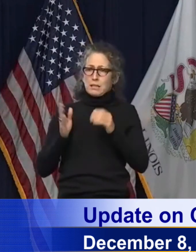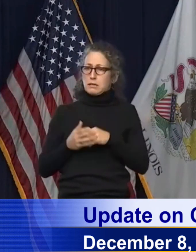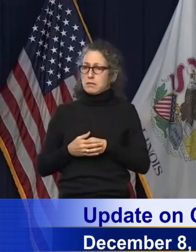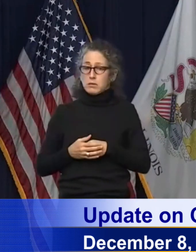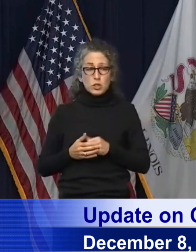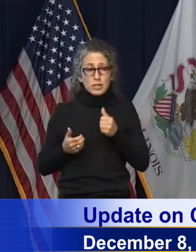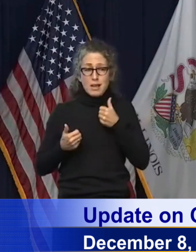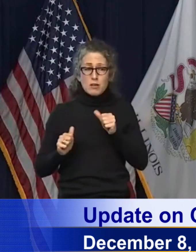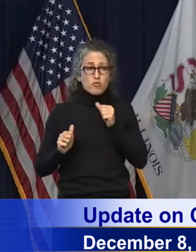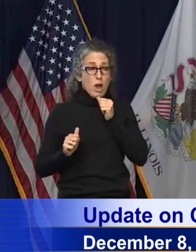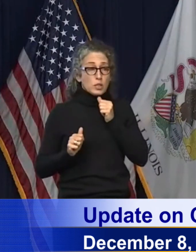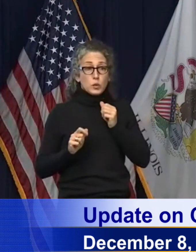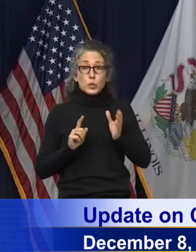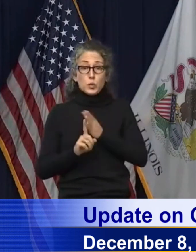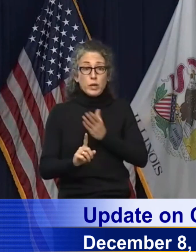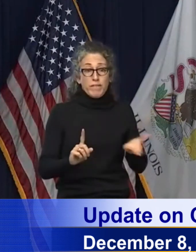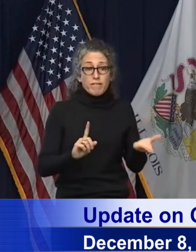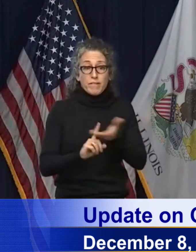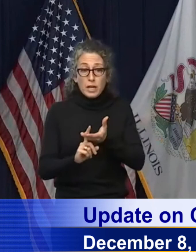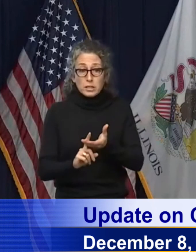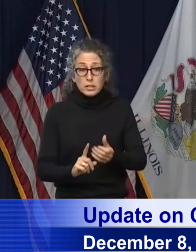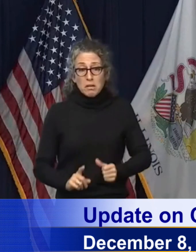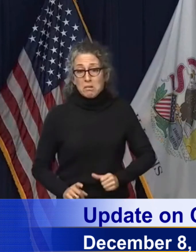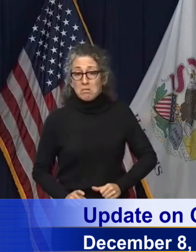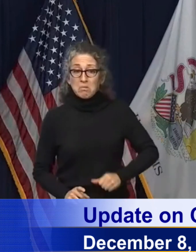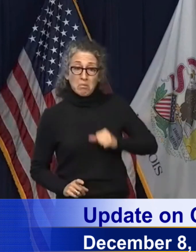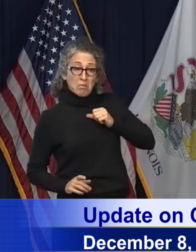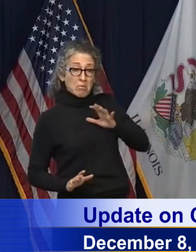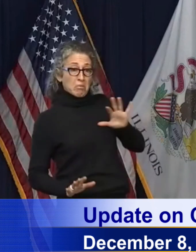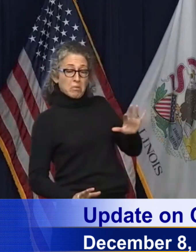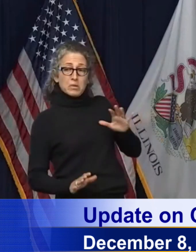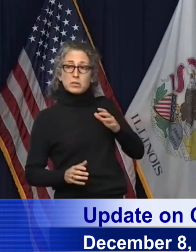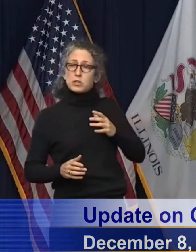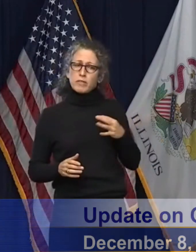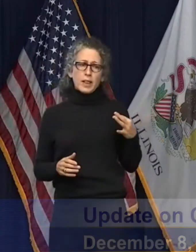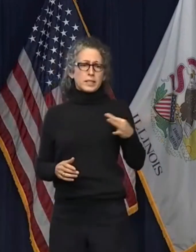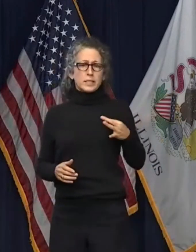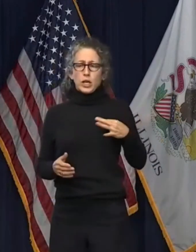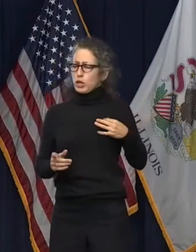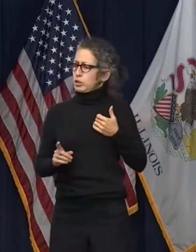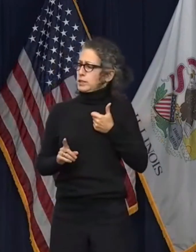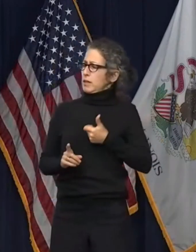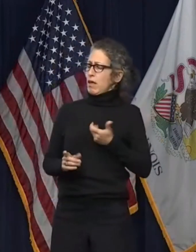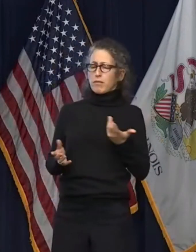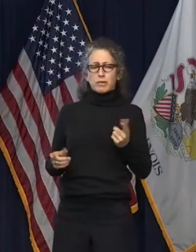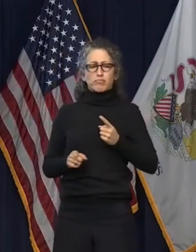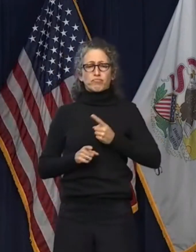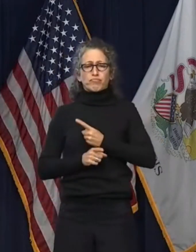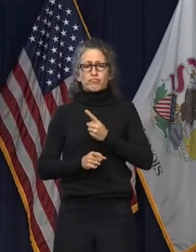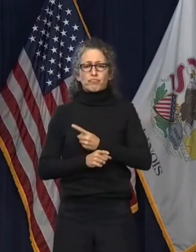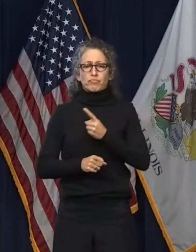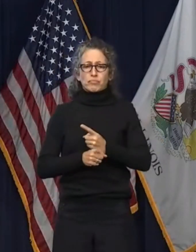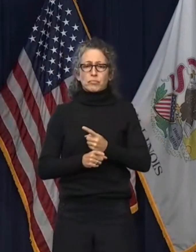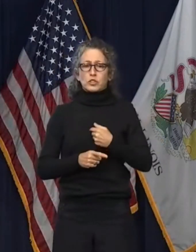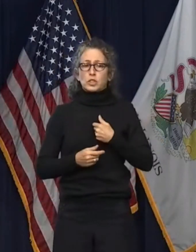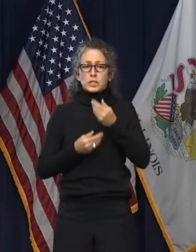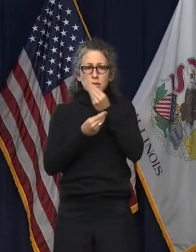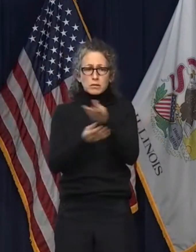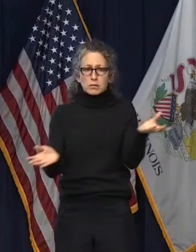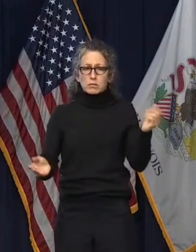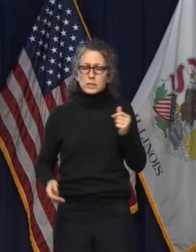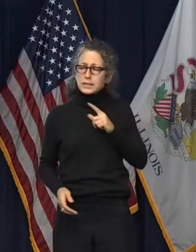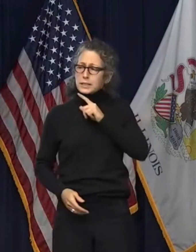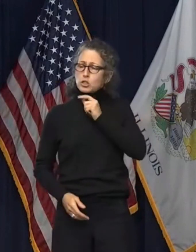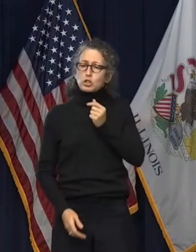to grind here. She's somebody who volunteered for a trial because she wanted to do the right thing. She's simply telling people, as a